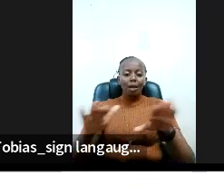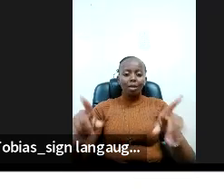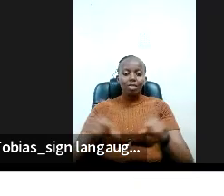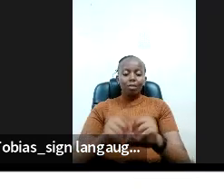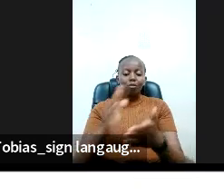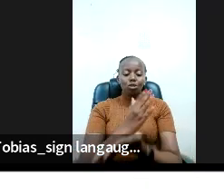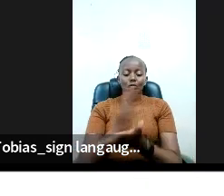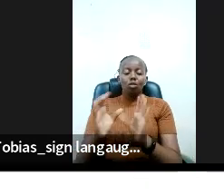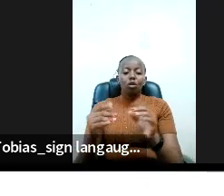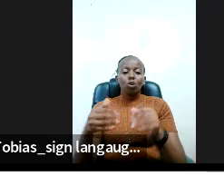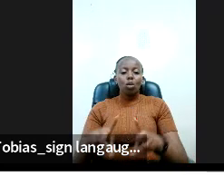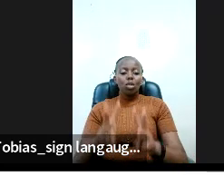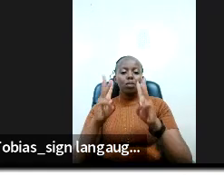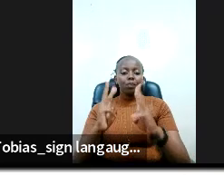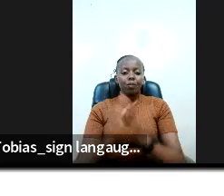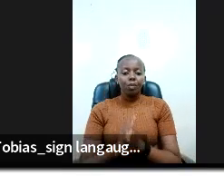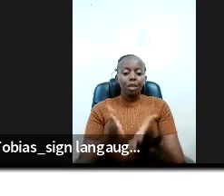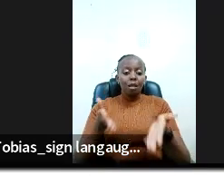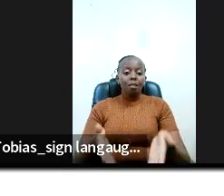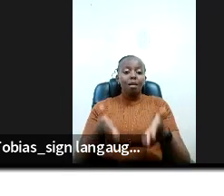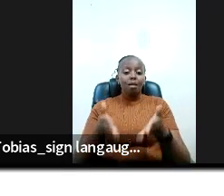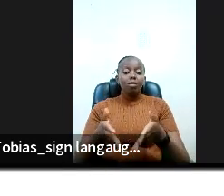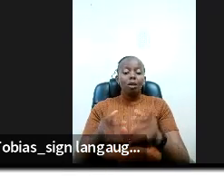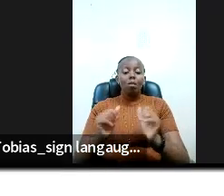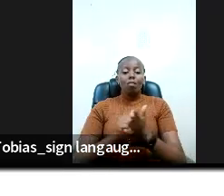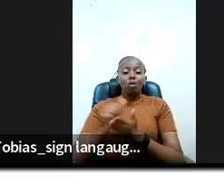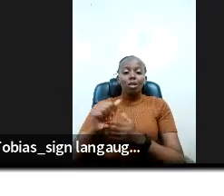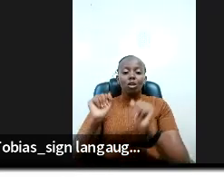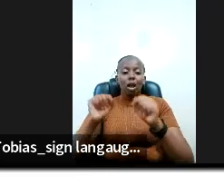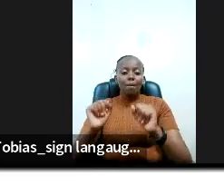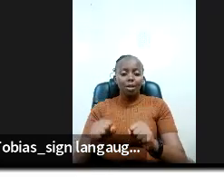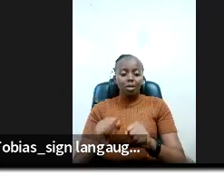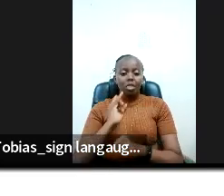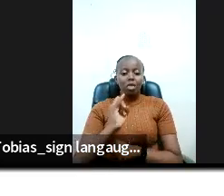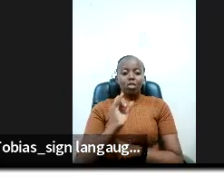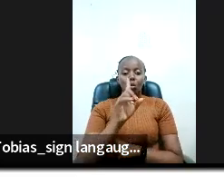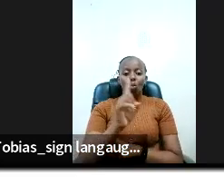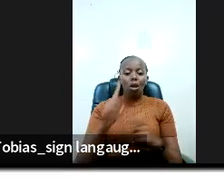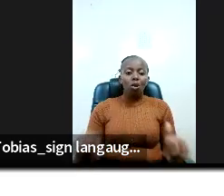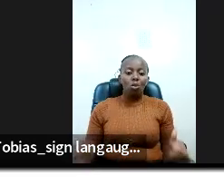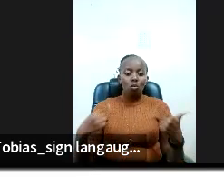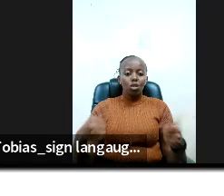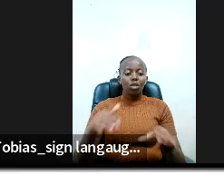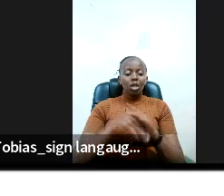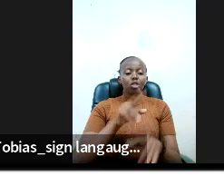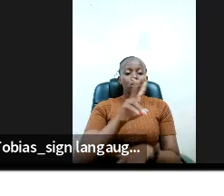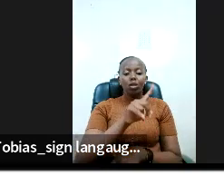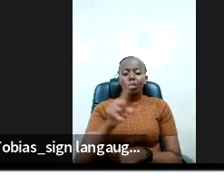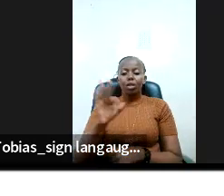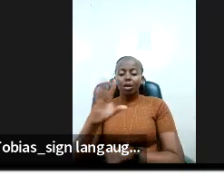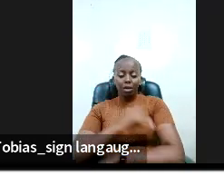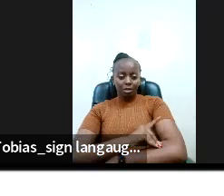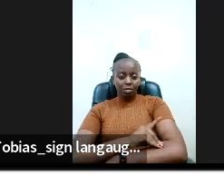and distribution channels. Our current production capacity is 1 wheelchair in 2 to 3